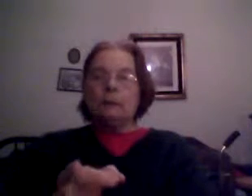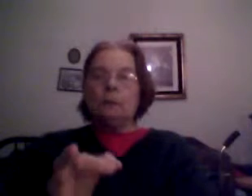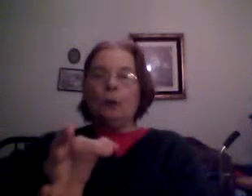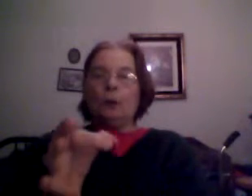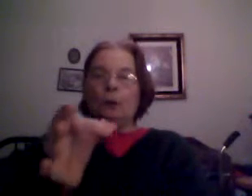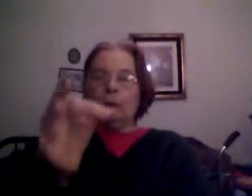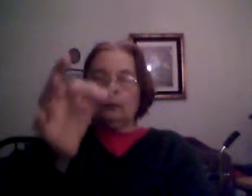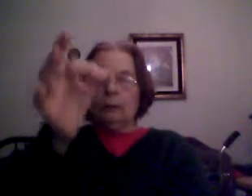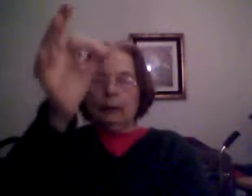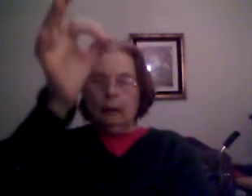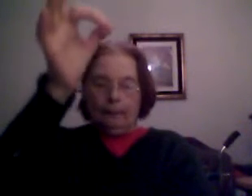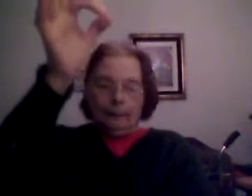medium-sized pole going up.